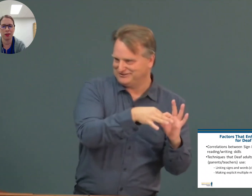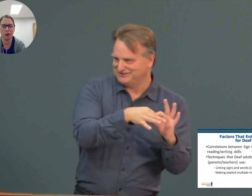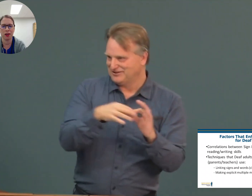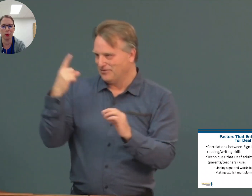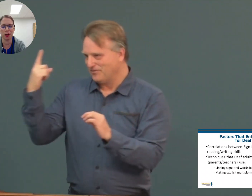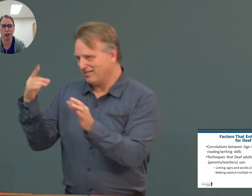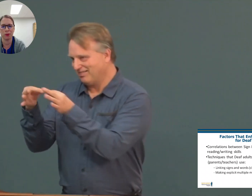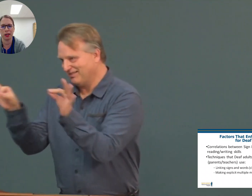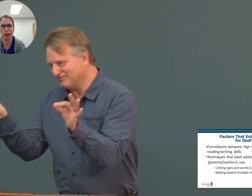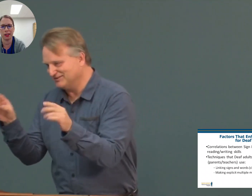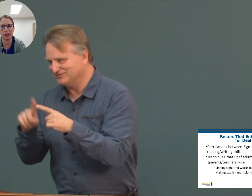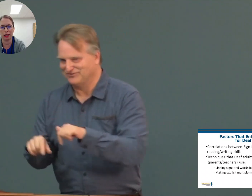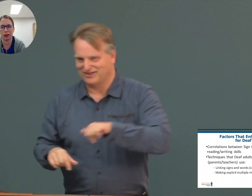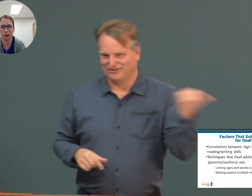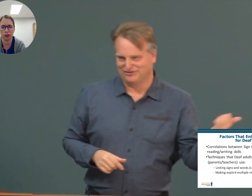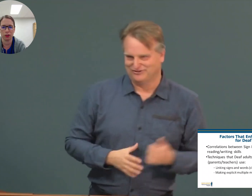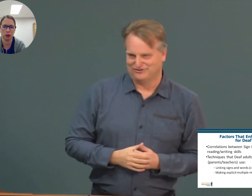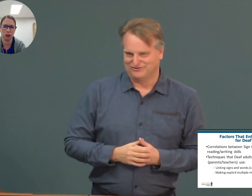to make a bridge between ASL and English.